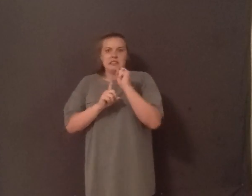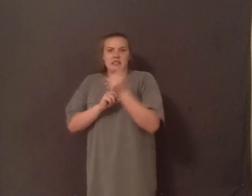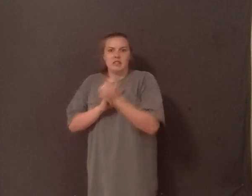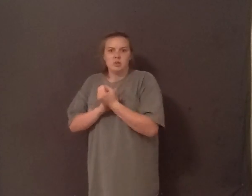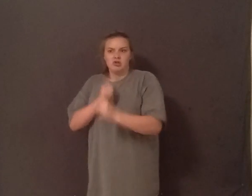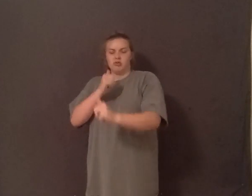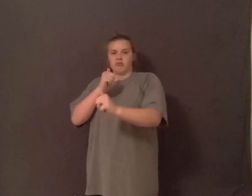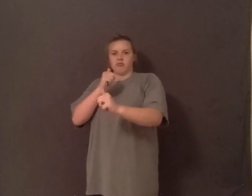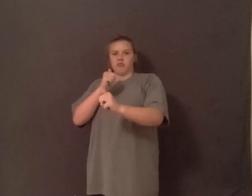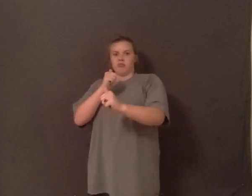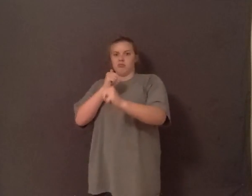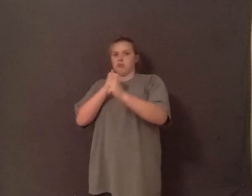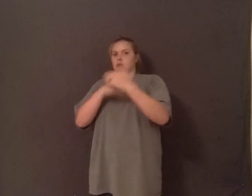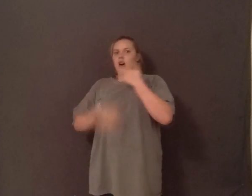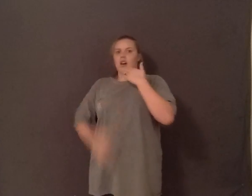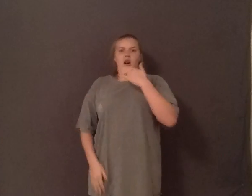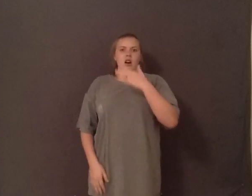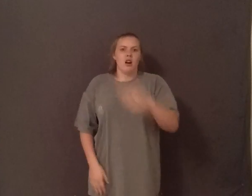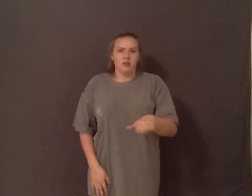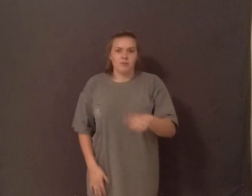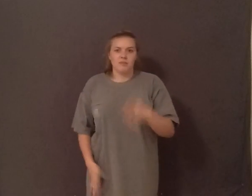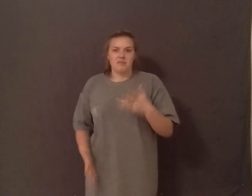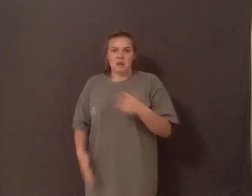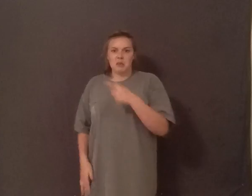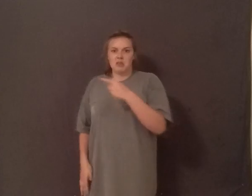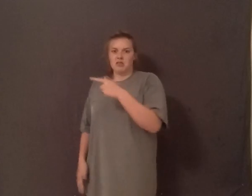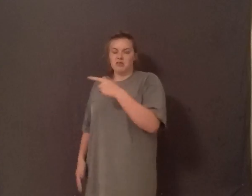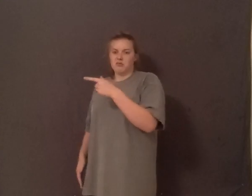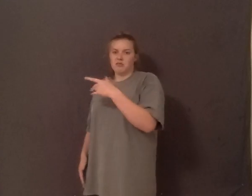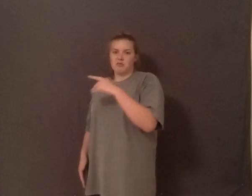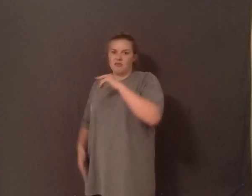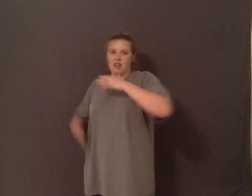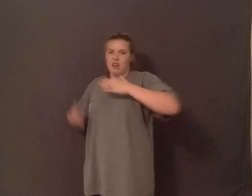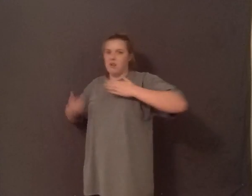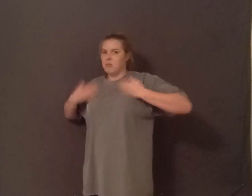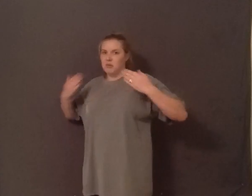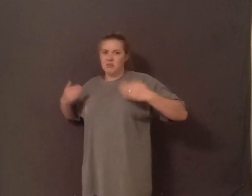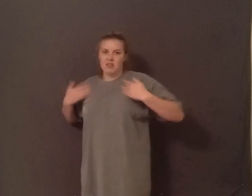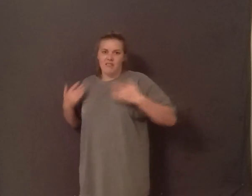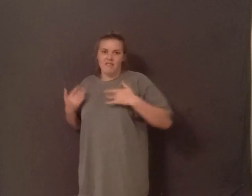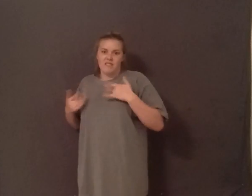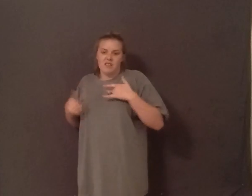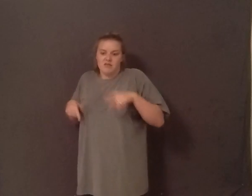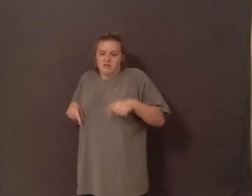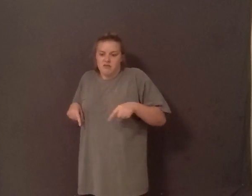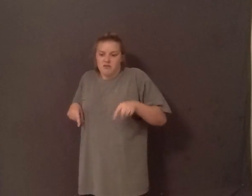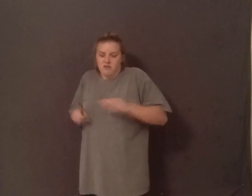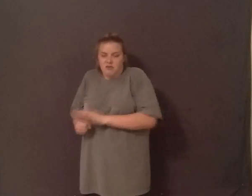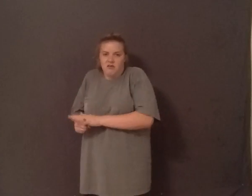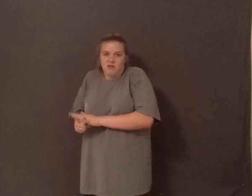trouble. Maybe even if she does like you, it won't make you happy because you'll still have all your insecurities, anxieties, worries, and everything else.